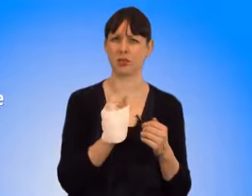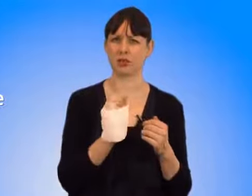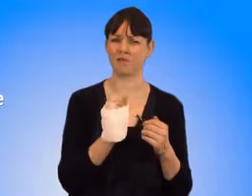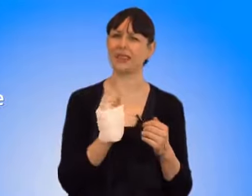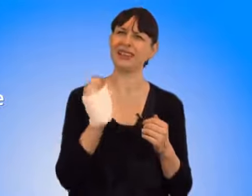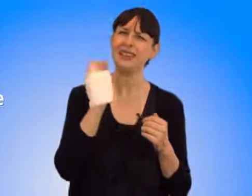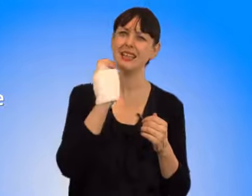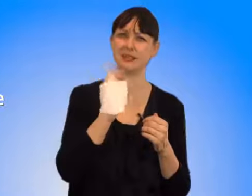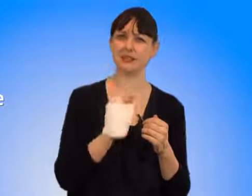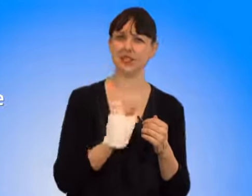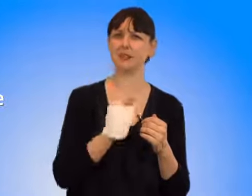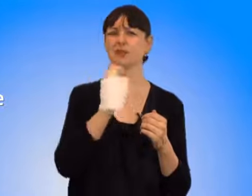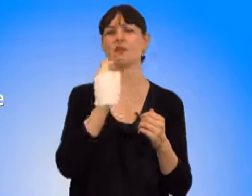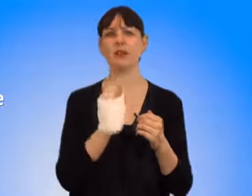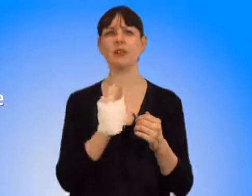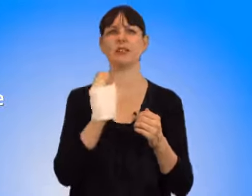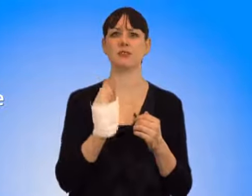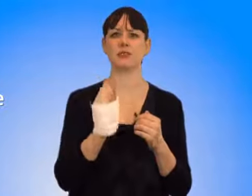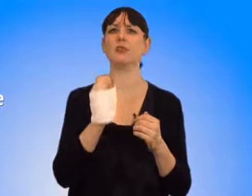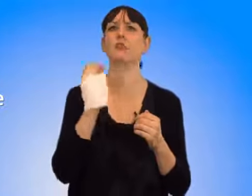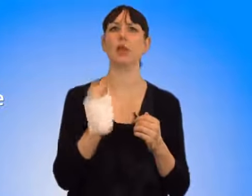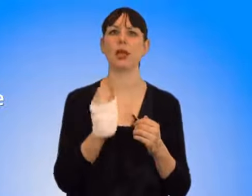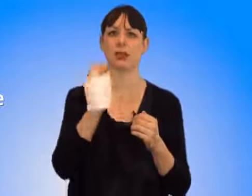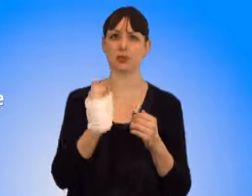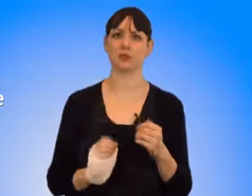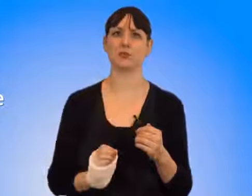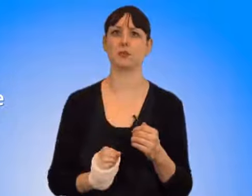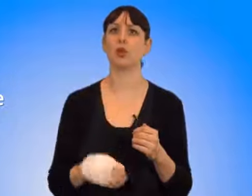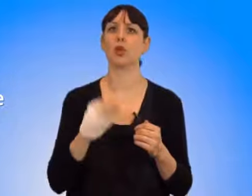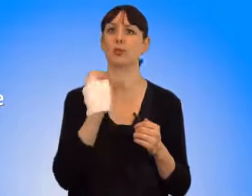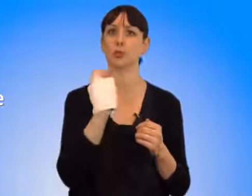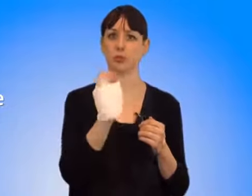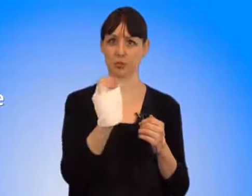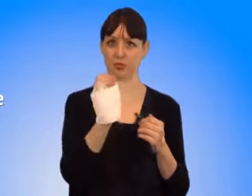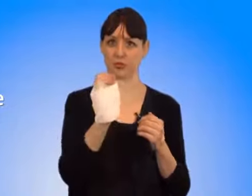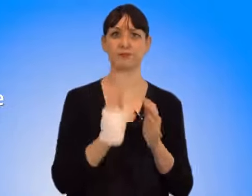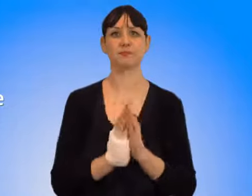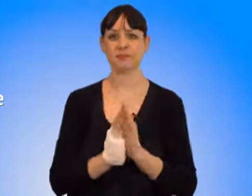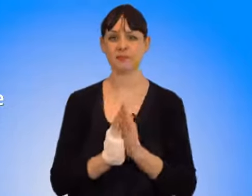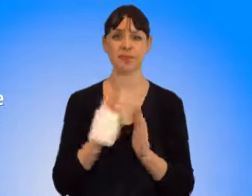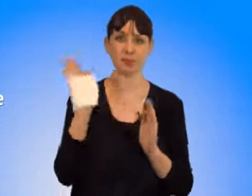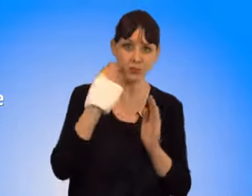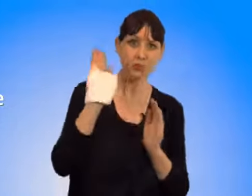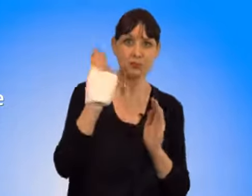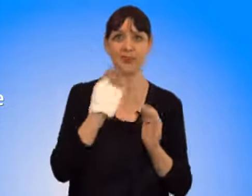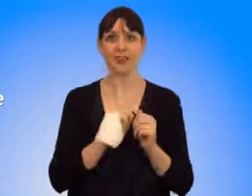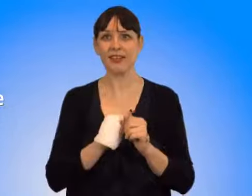word. It sounds very different from the way it looks. Bruise. So